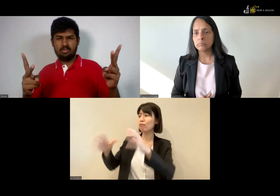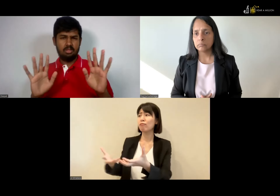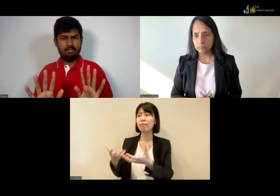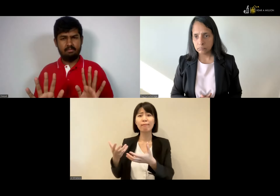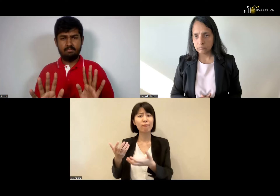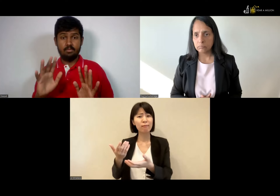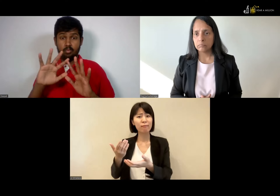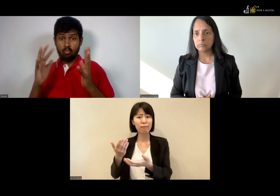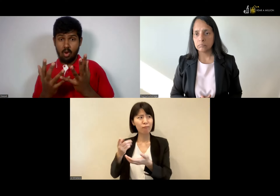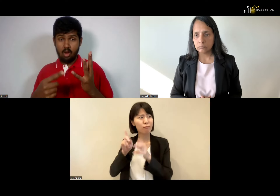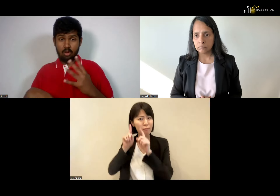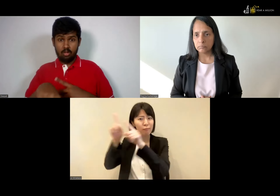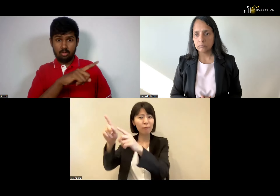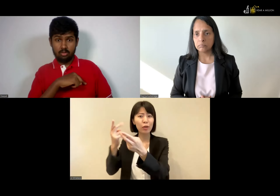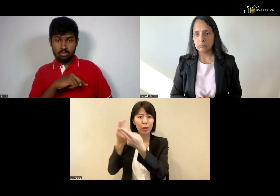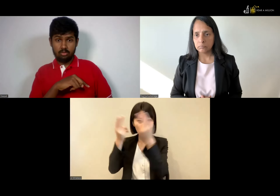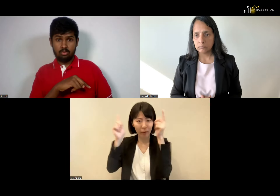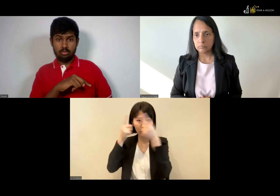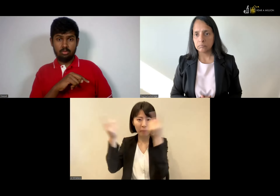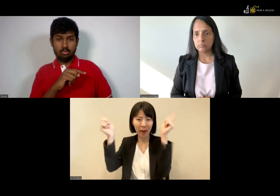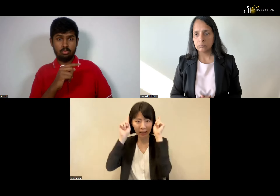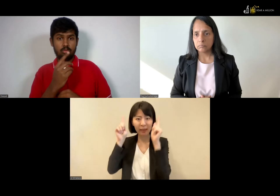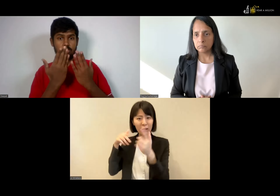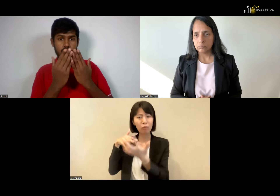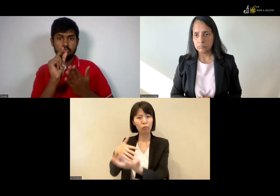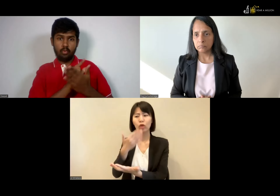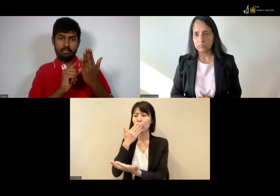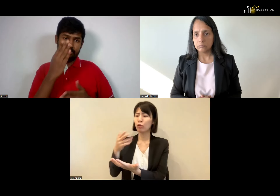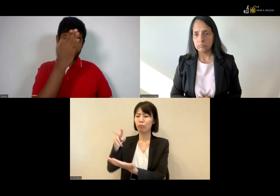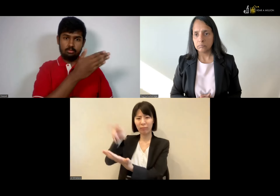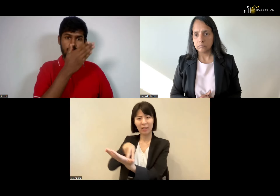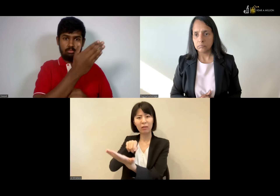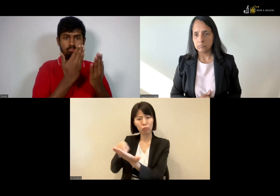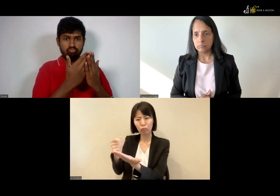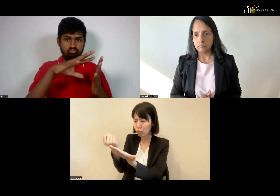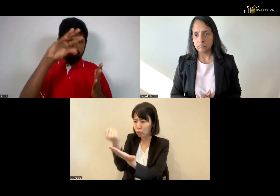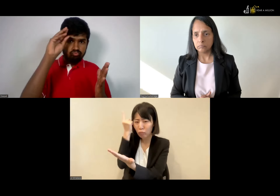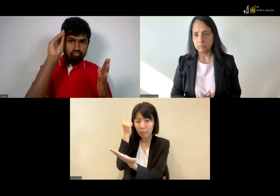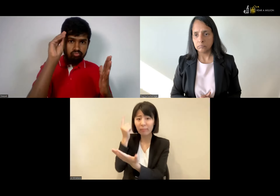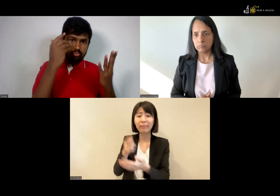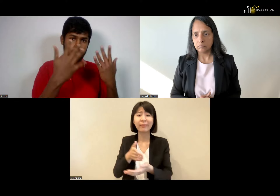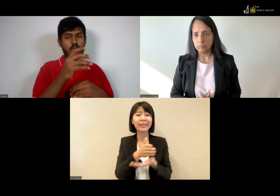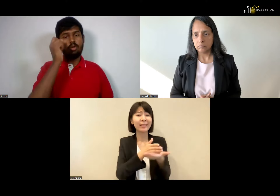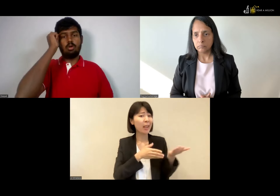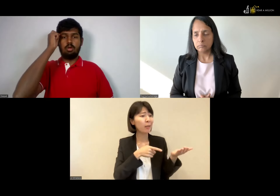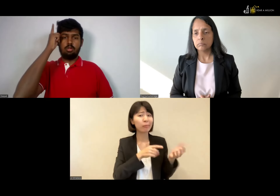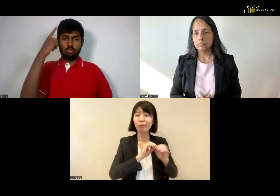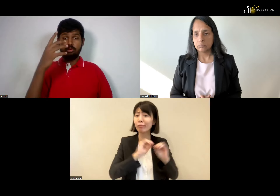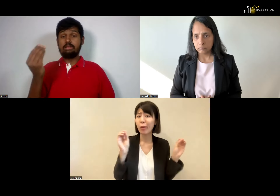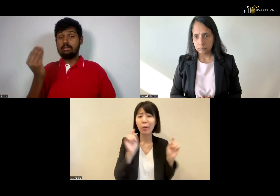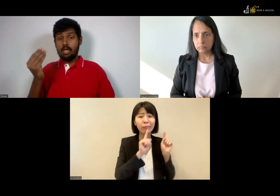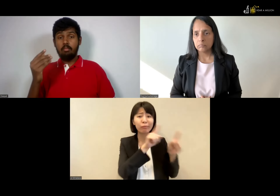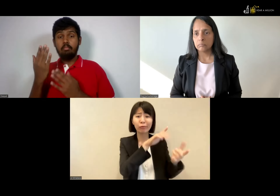Um, it's very, Manisha, can you mute people, please? It's a varied response. Some people who have been